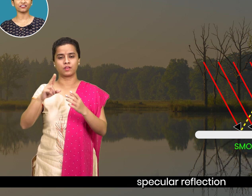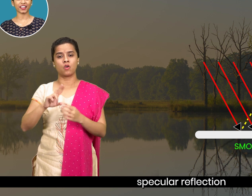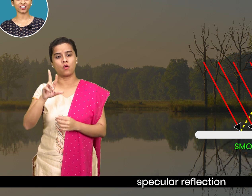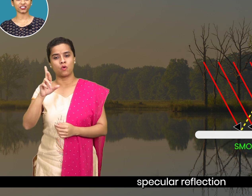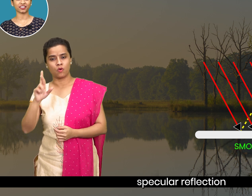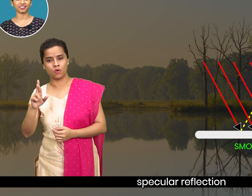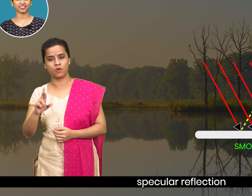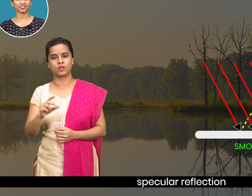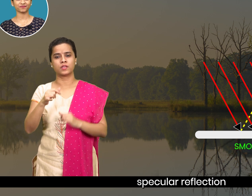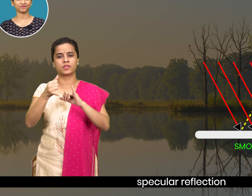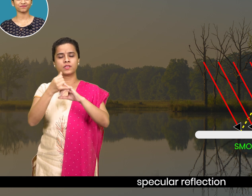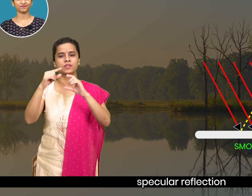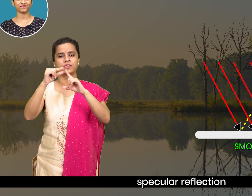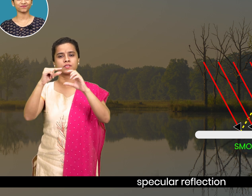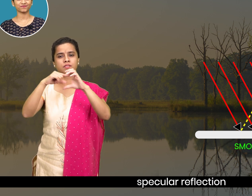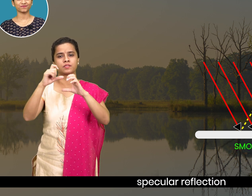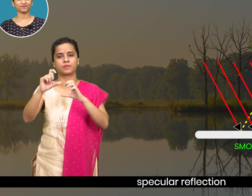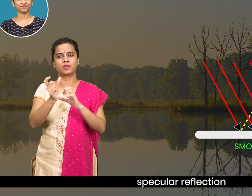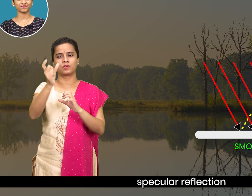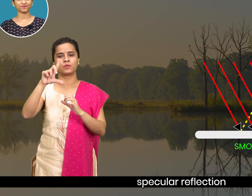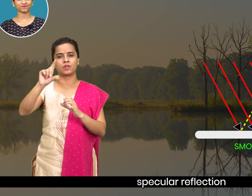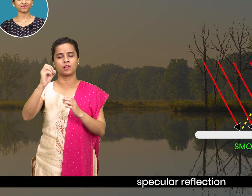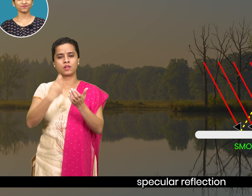specular reflection.